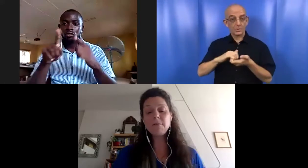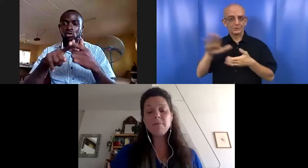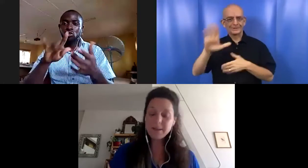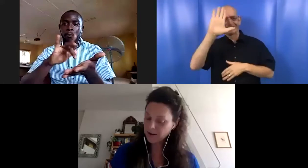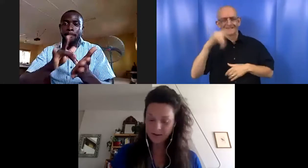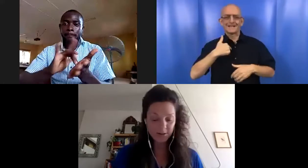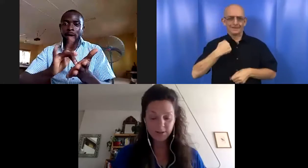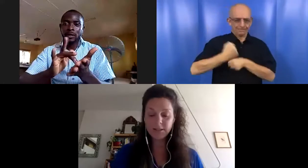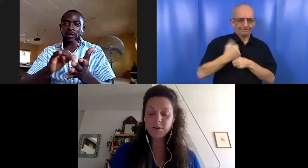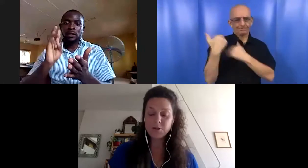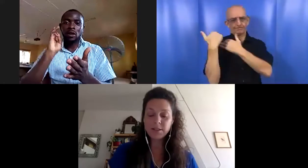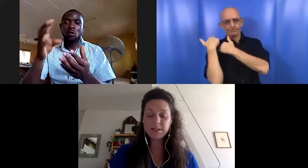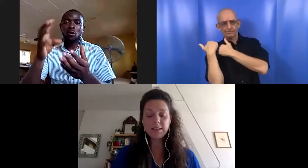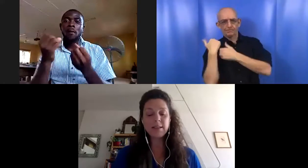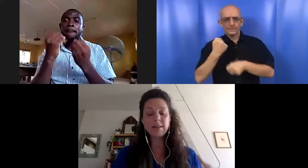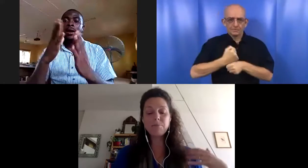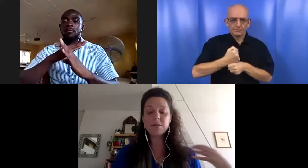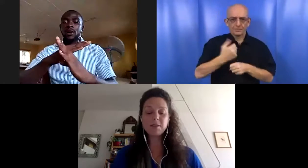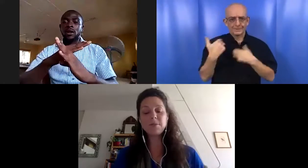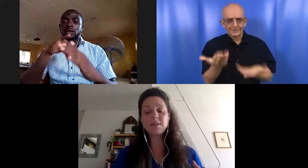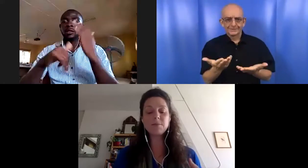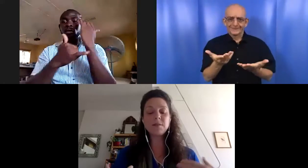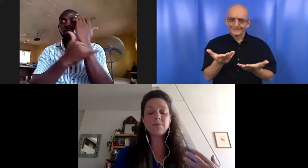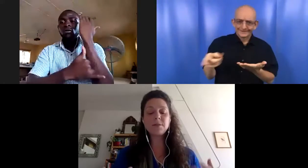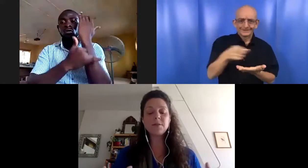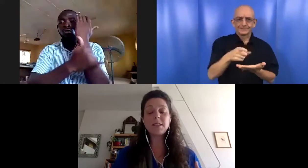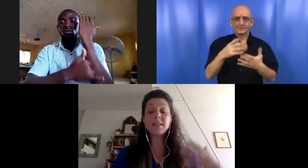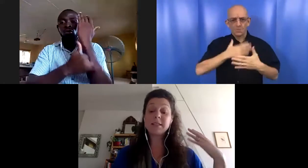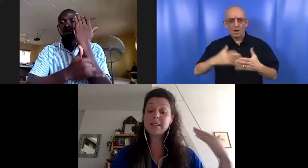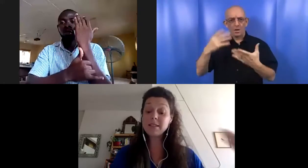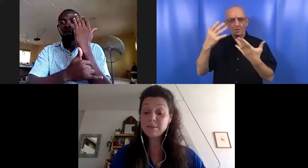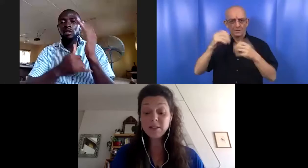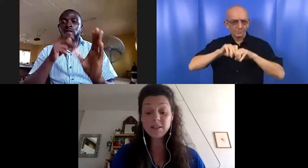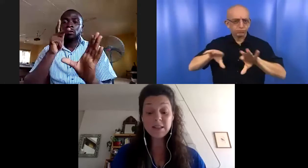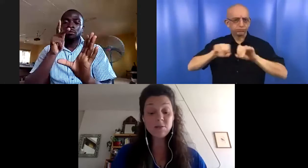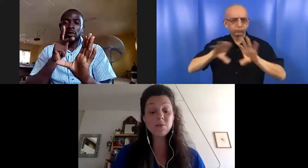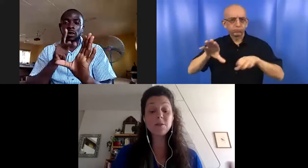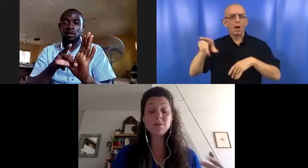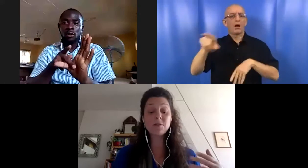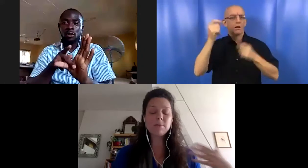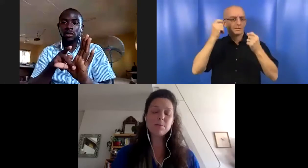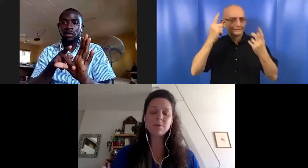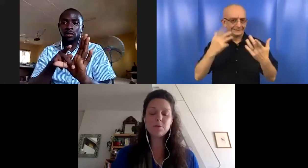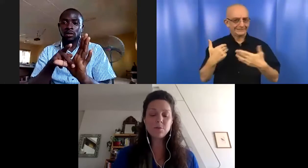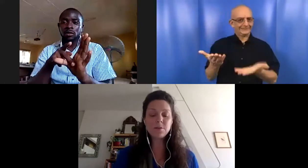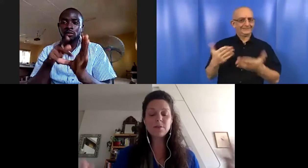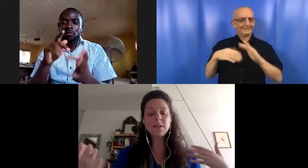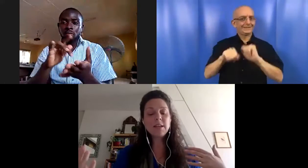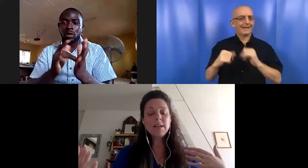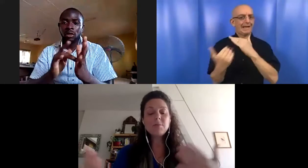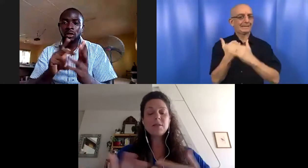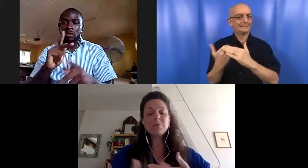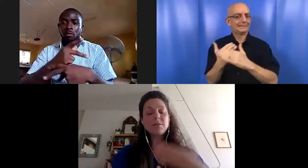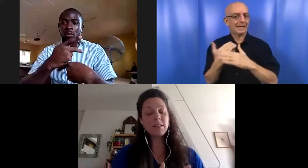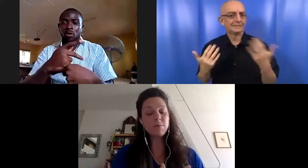were many barriers in countries. Participants expressed difficulty in accessing medicine due to reduced hours in stores.